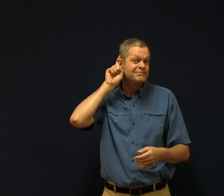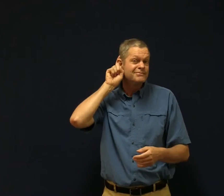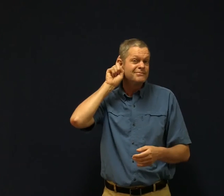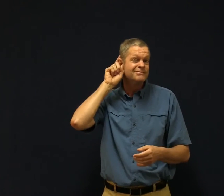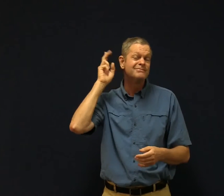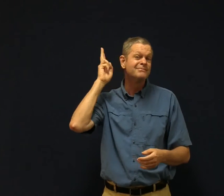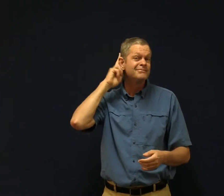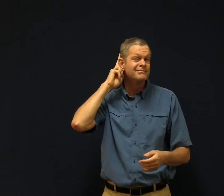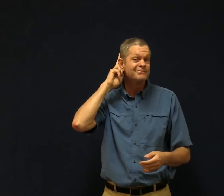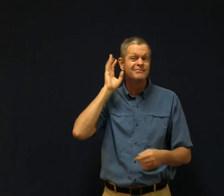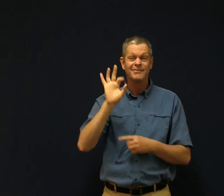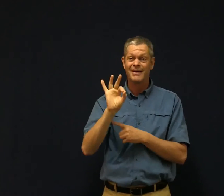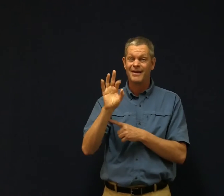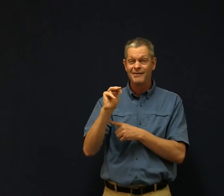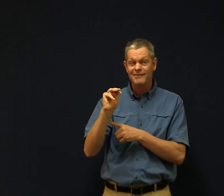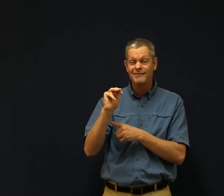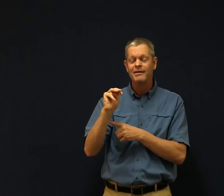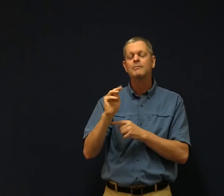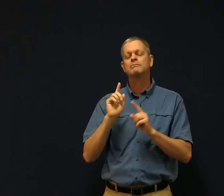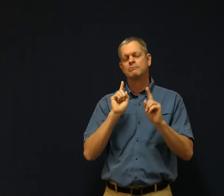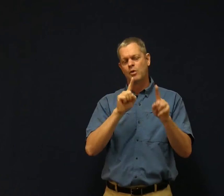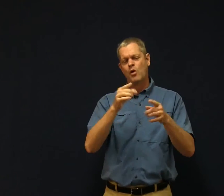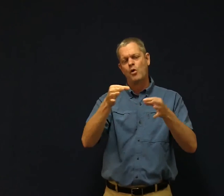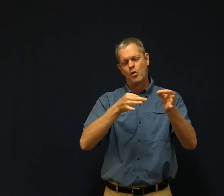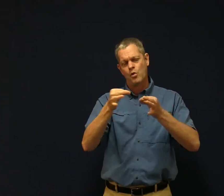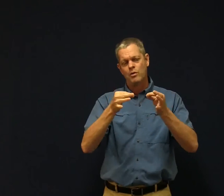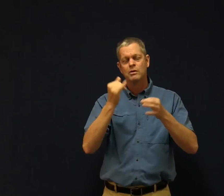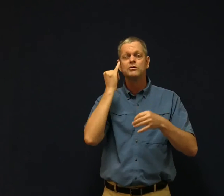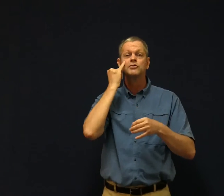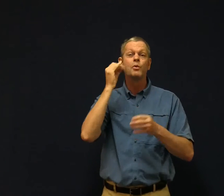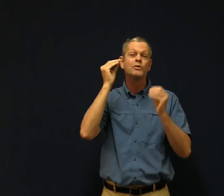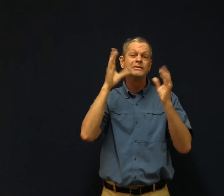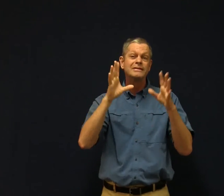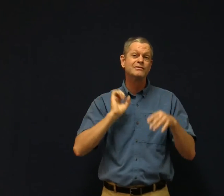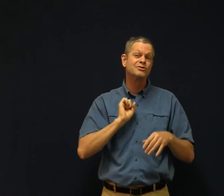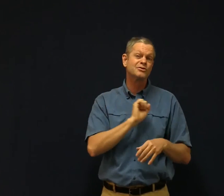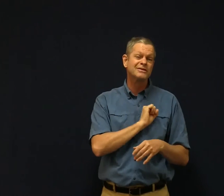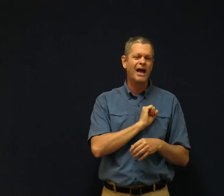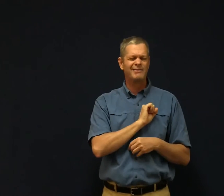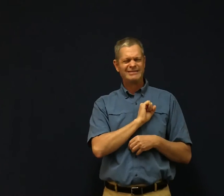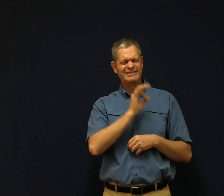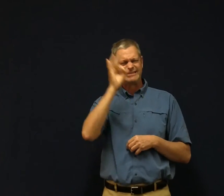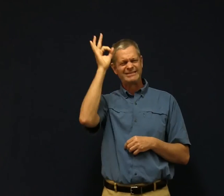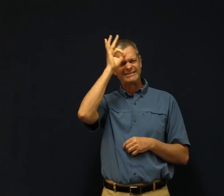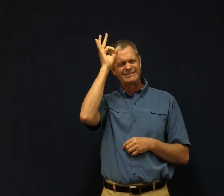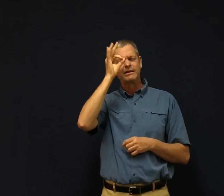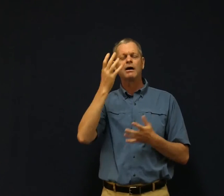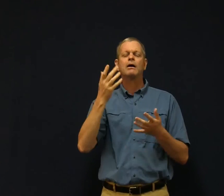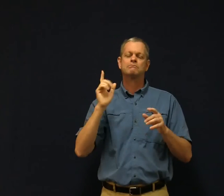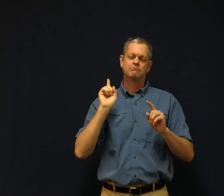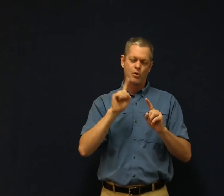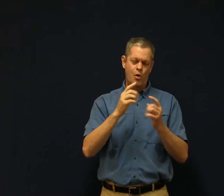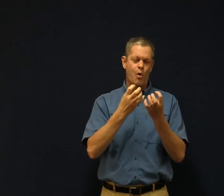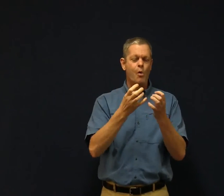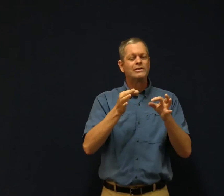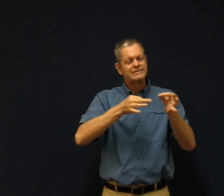well. As you know, many students who are deaf or hard of hearing use assistive technology, such as hearing aids,